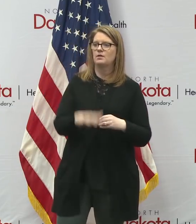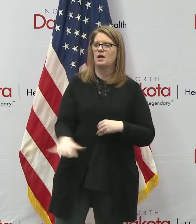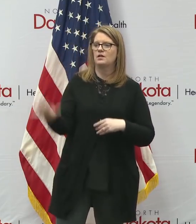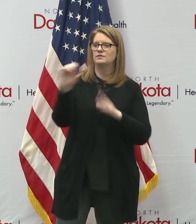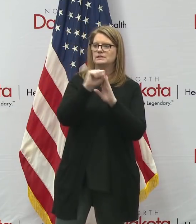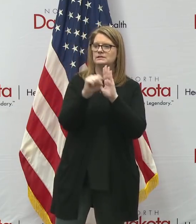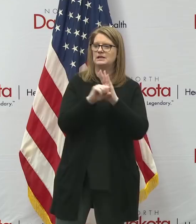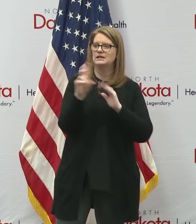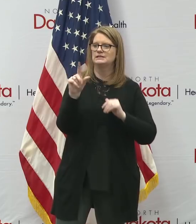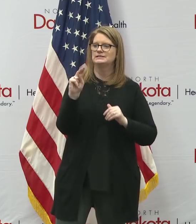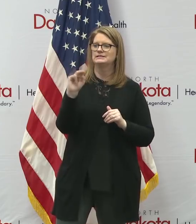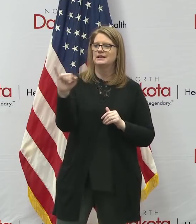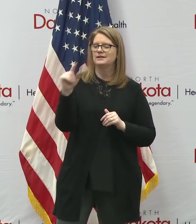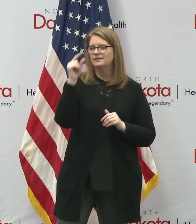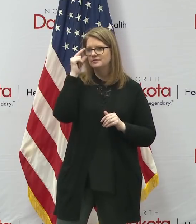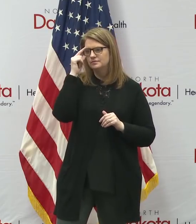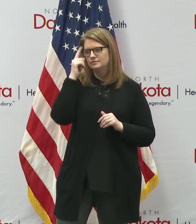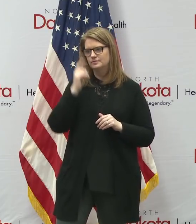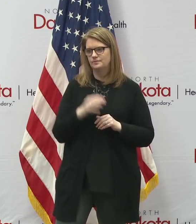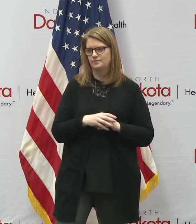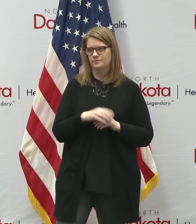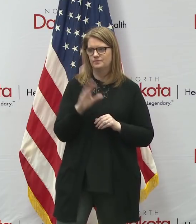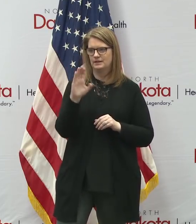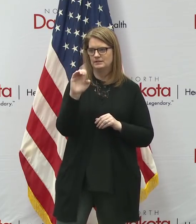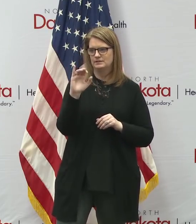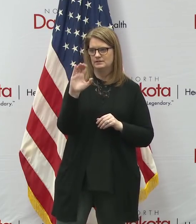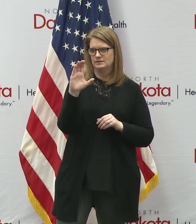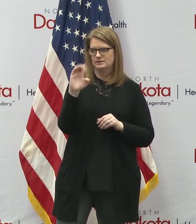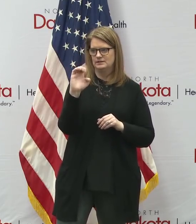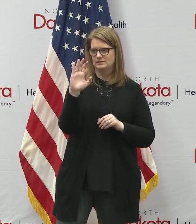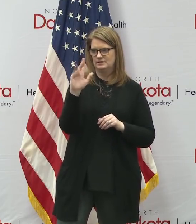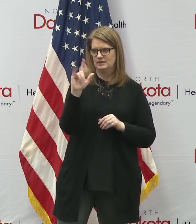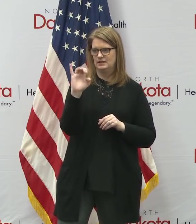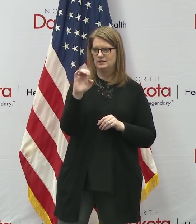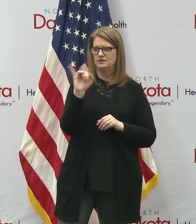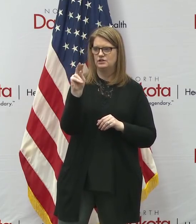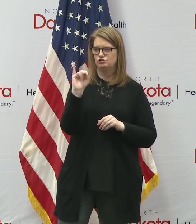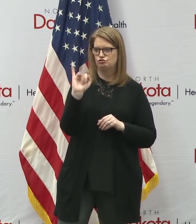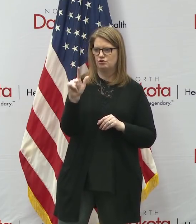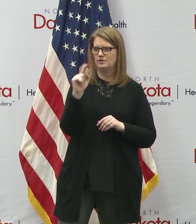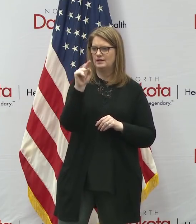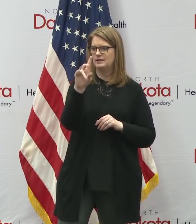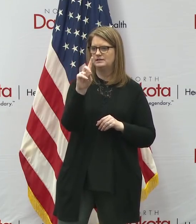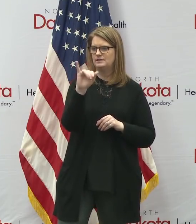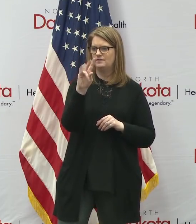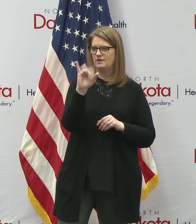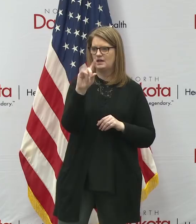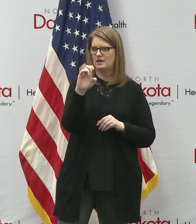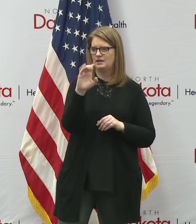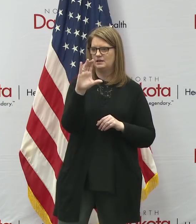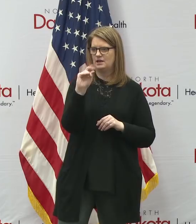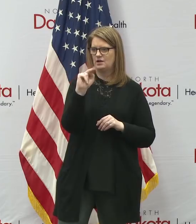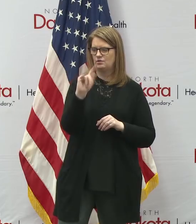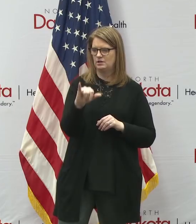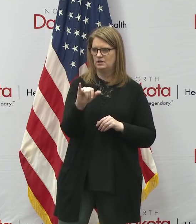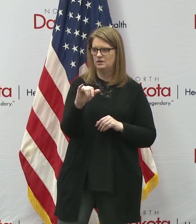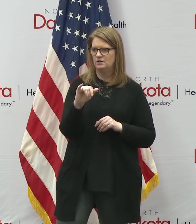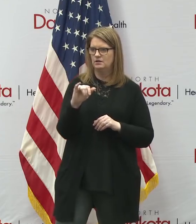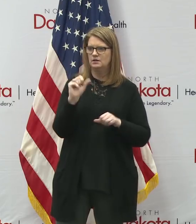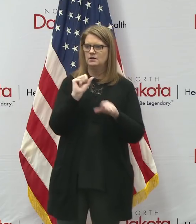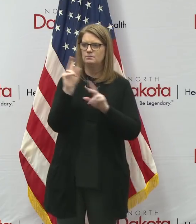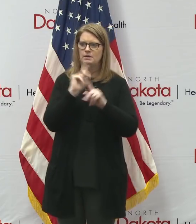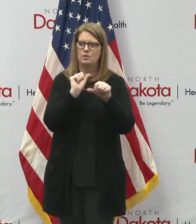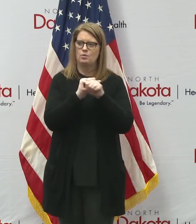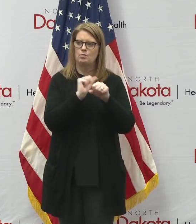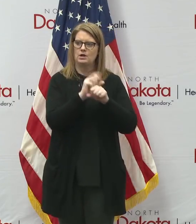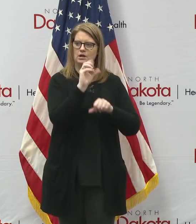state. Danny, shout it out. Cecile Wehrman with the Journal in Divide County. There's a concern that out-of-state residents working in the oil